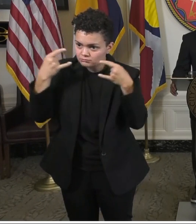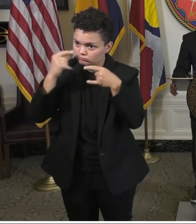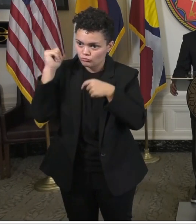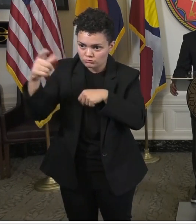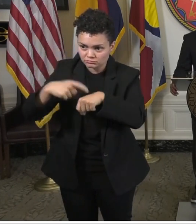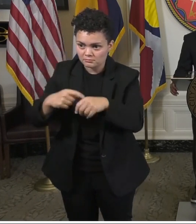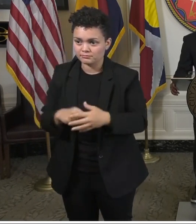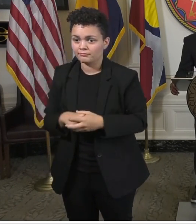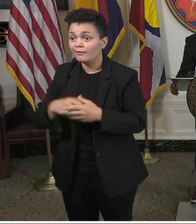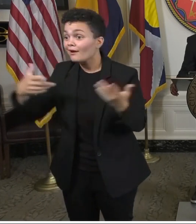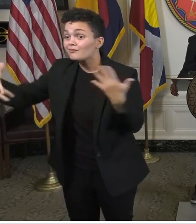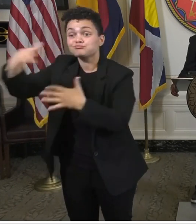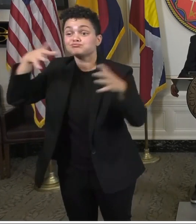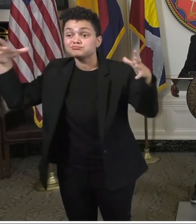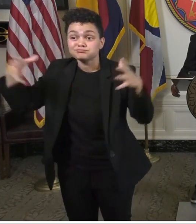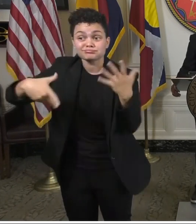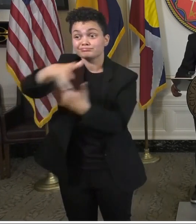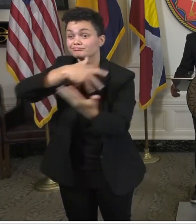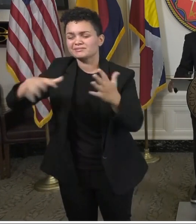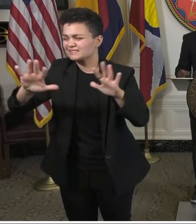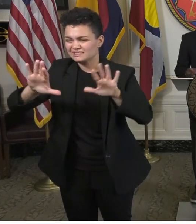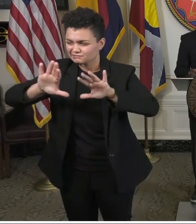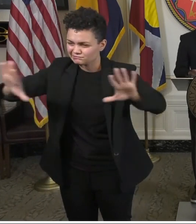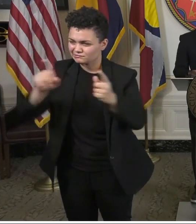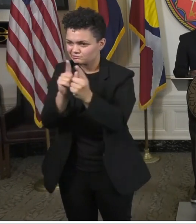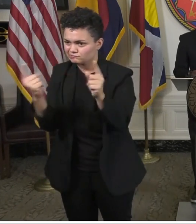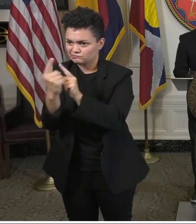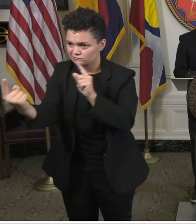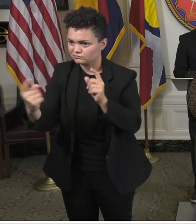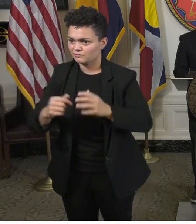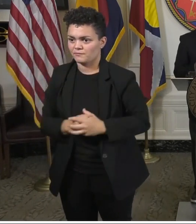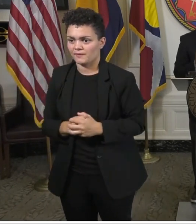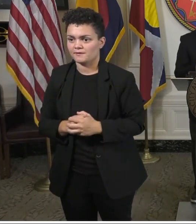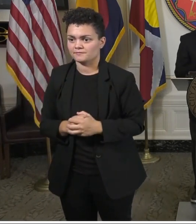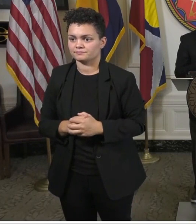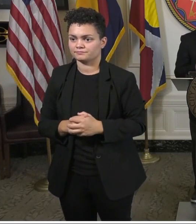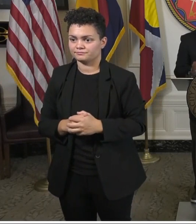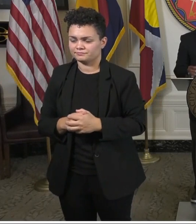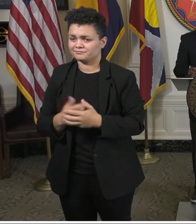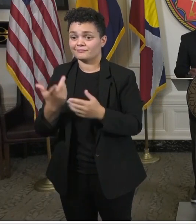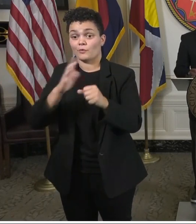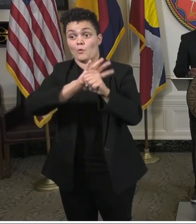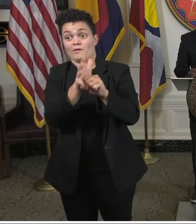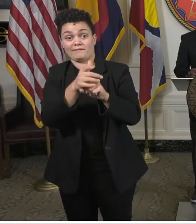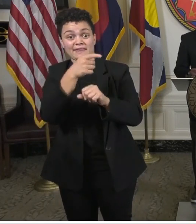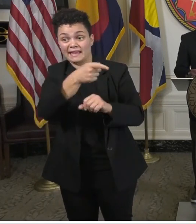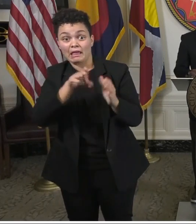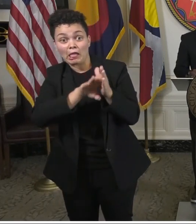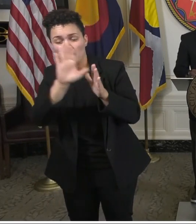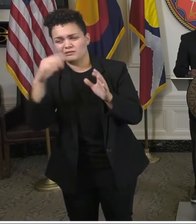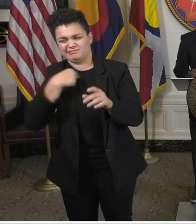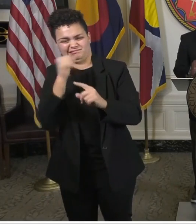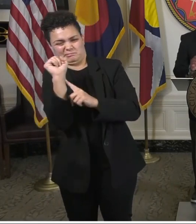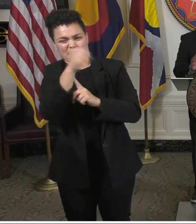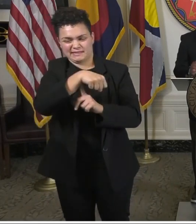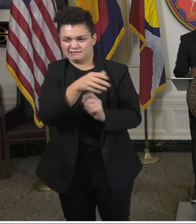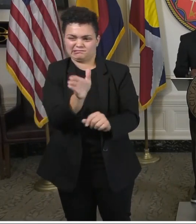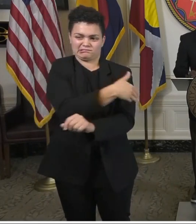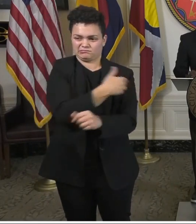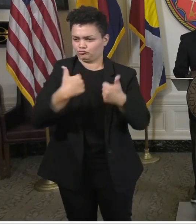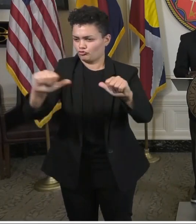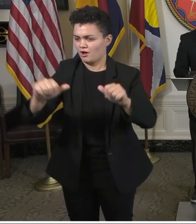virus. Now, Bob is going to go over these in more detail, but I wanted to give a quick rundown of where we